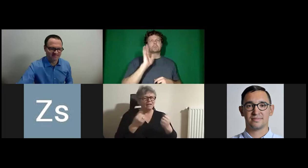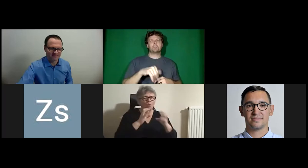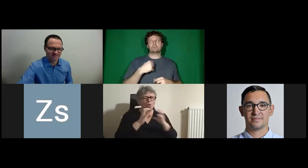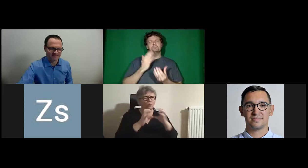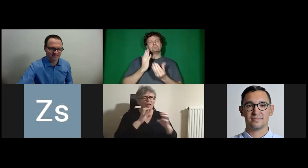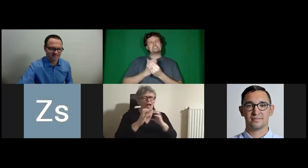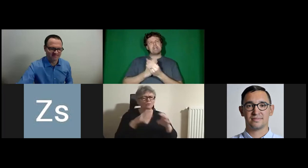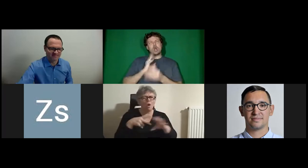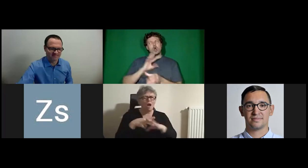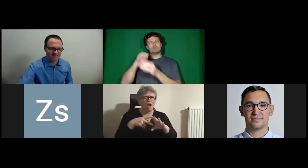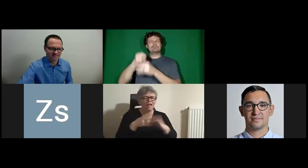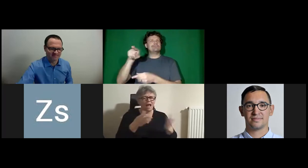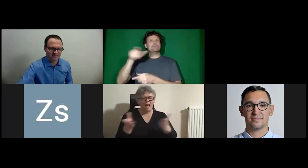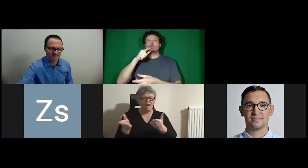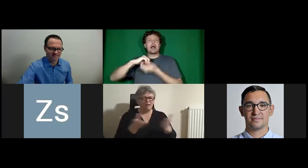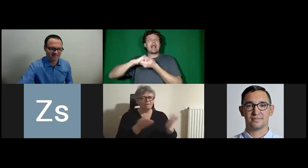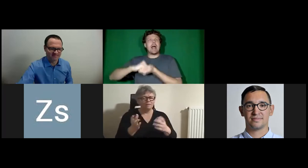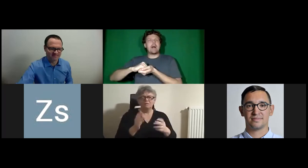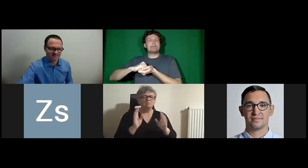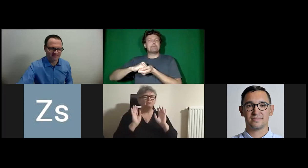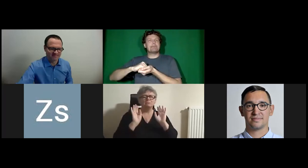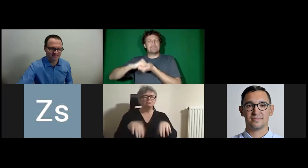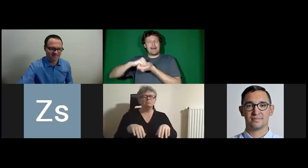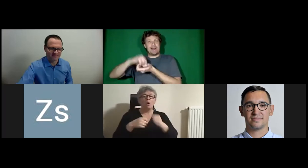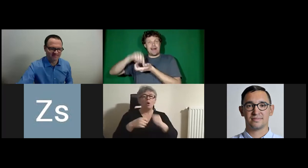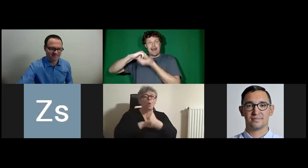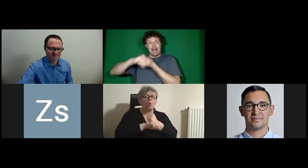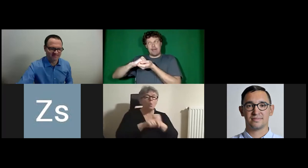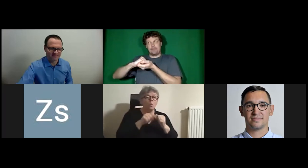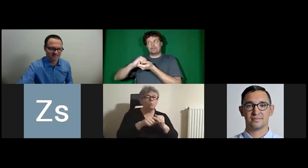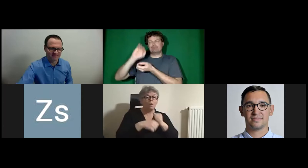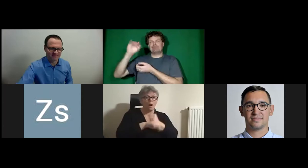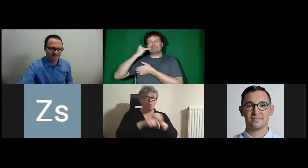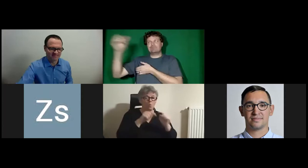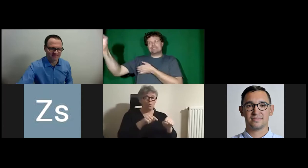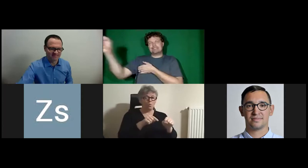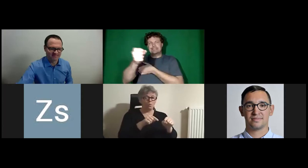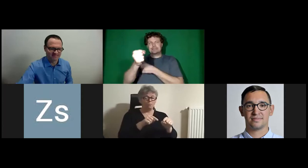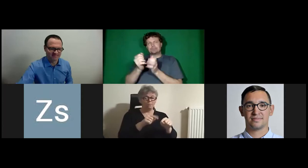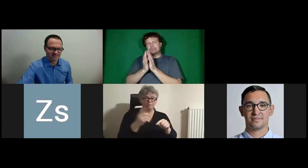noticed that even if there's going to be any communication issues, you need to have some support.